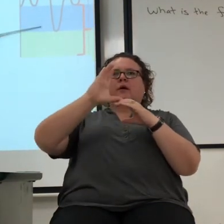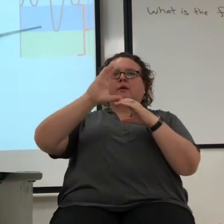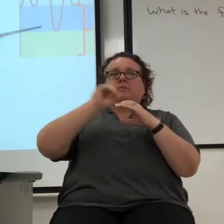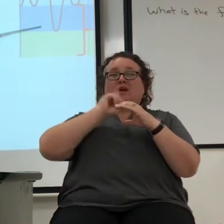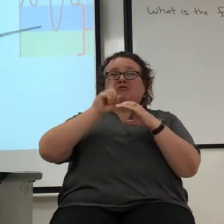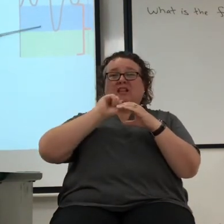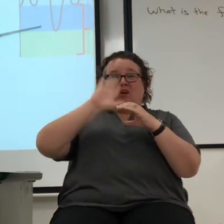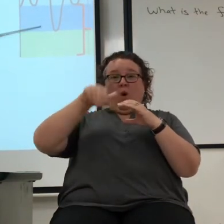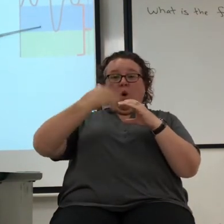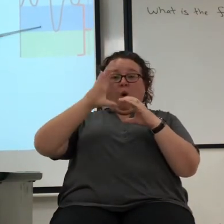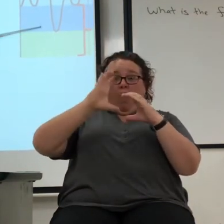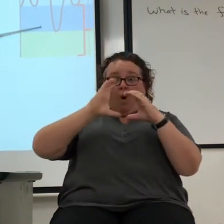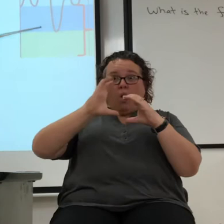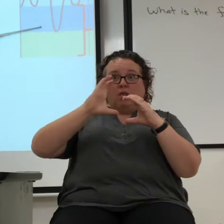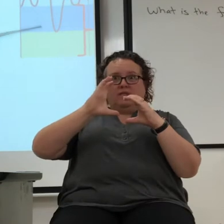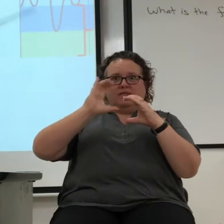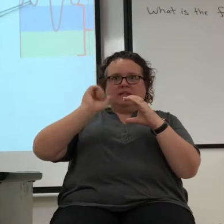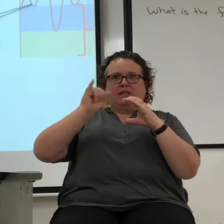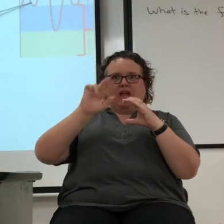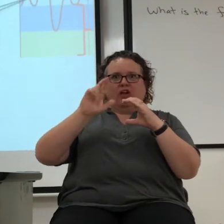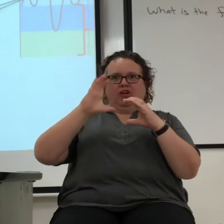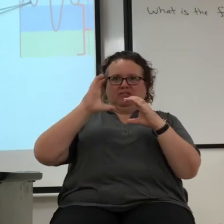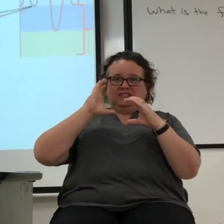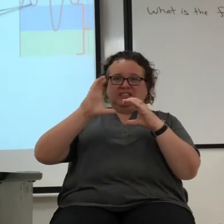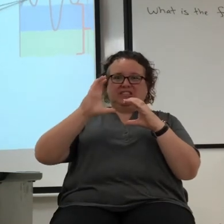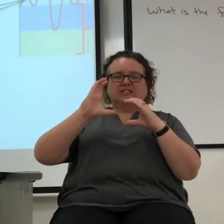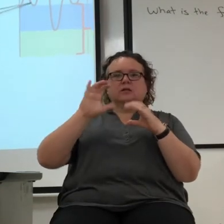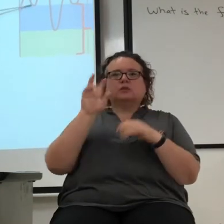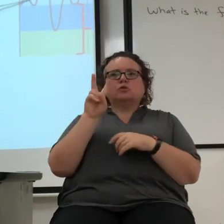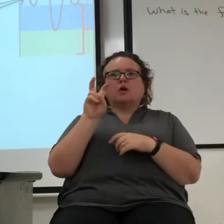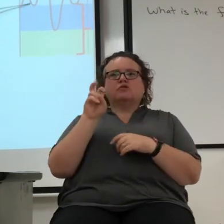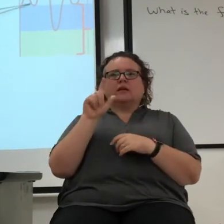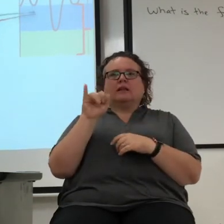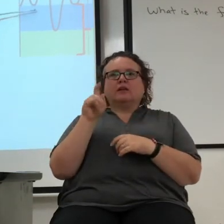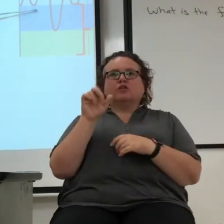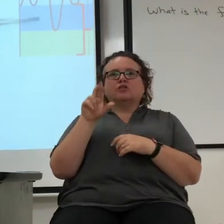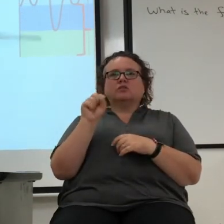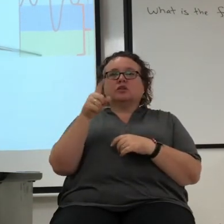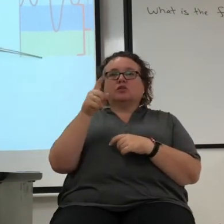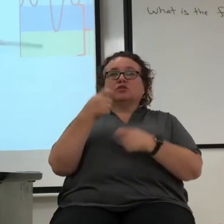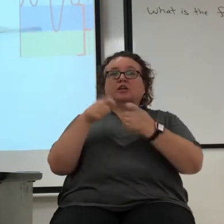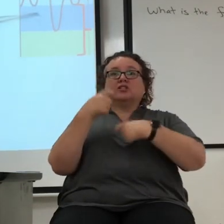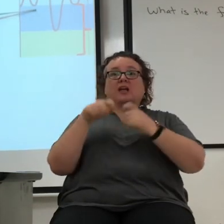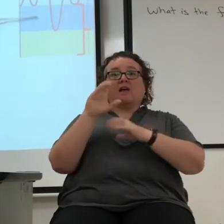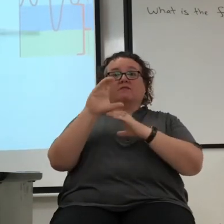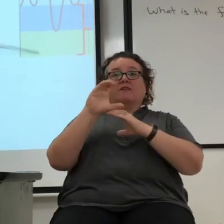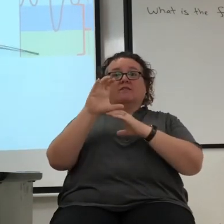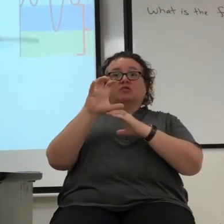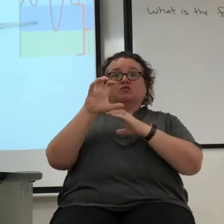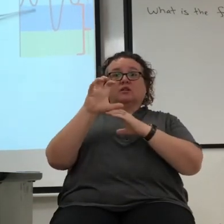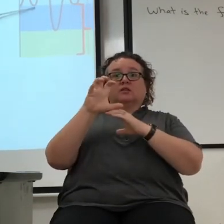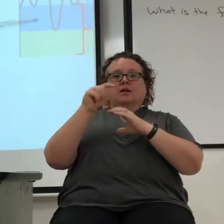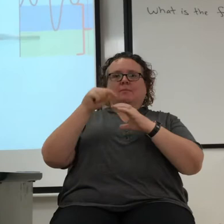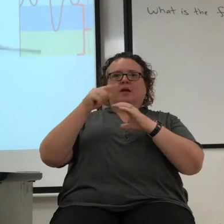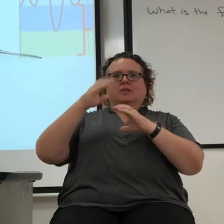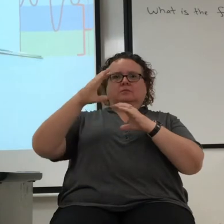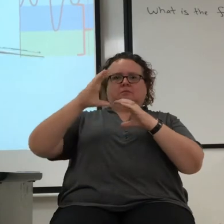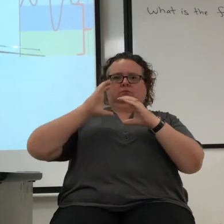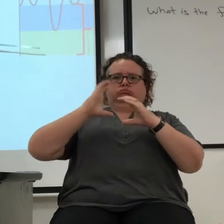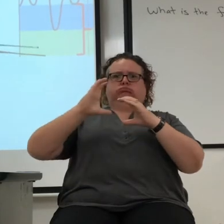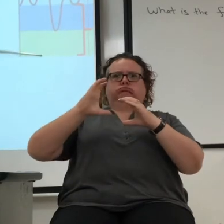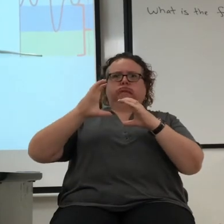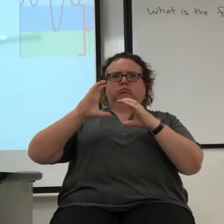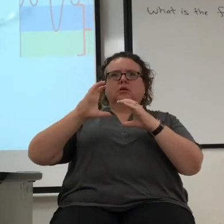about 2.5 liters, okay? You're changing out 500 liters, but this is always 2.5 liters that is always